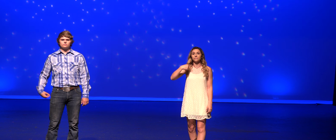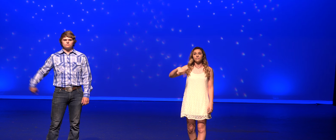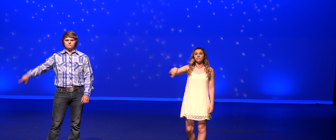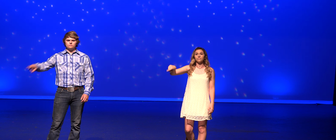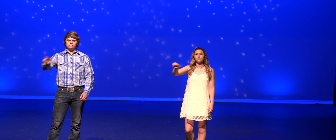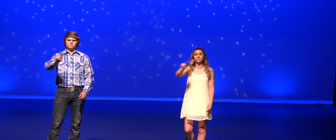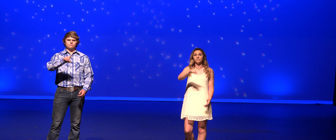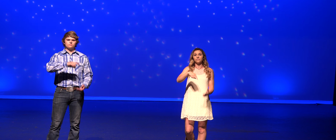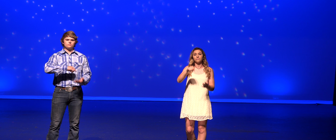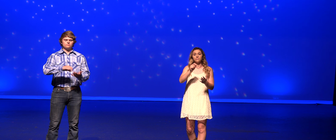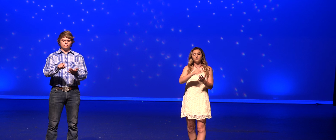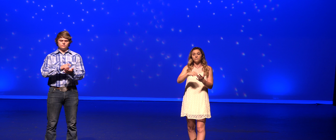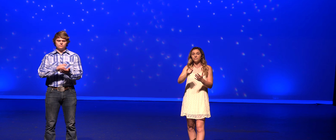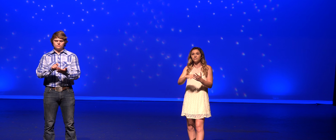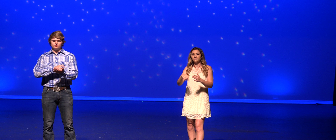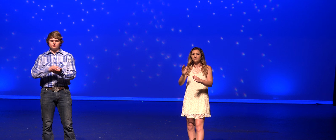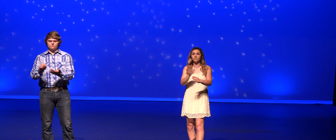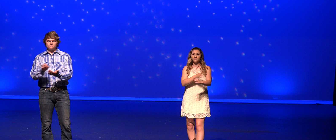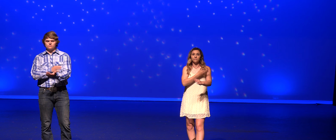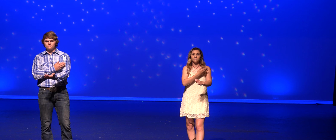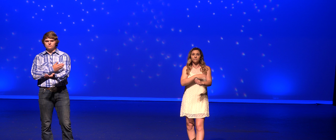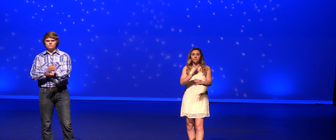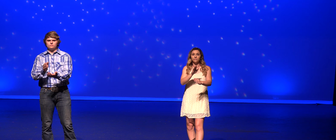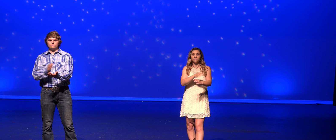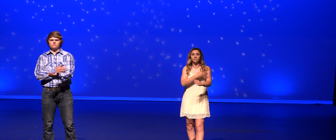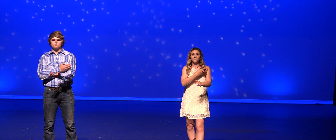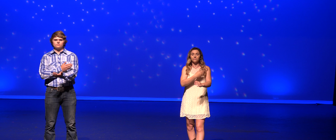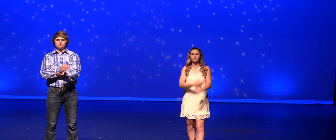told you all I'd rather use a song